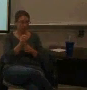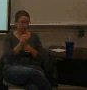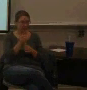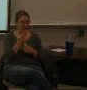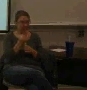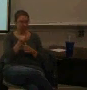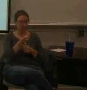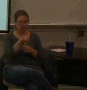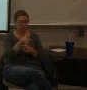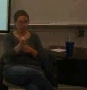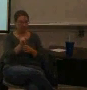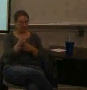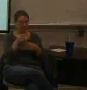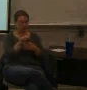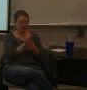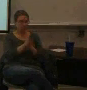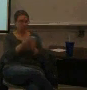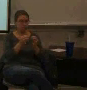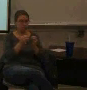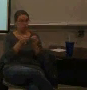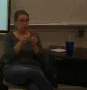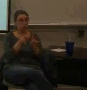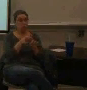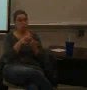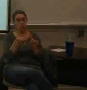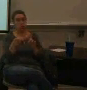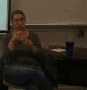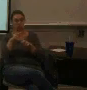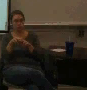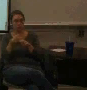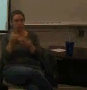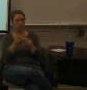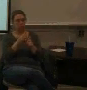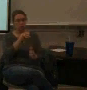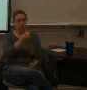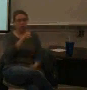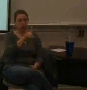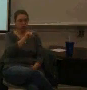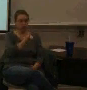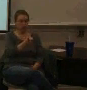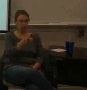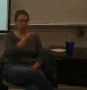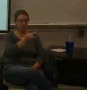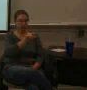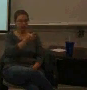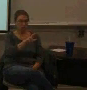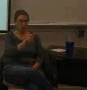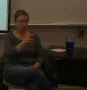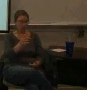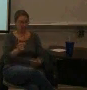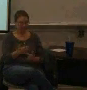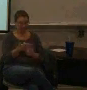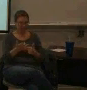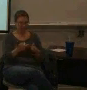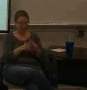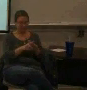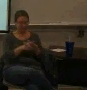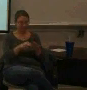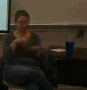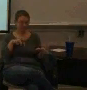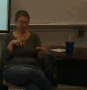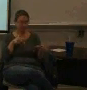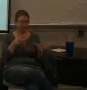habitats, is that as you get more and more extreme, first the multicellular organisms drop out, then you get to